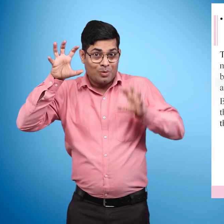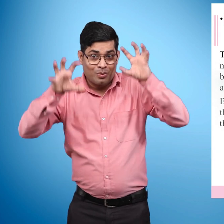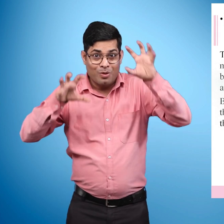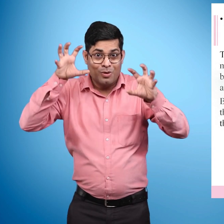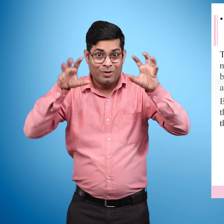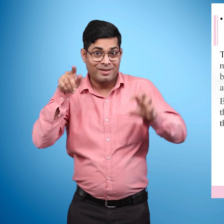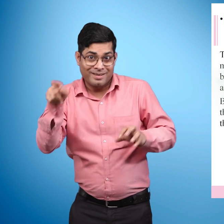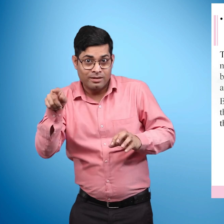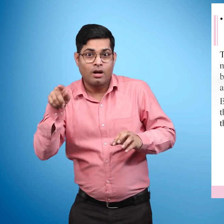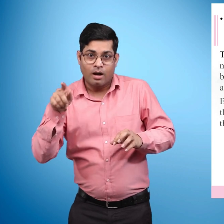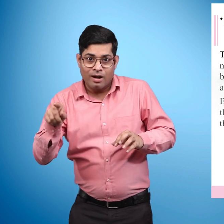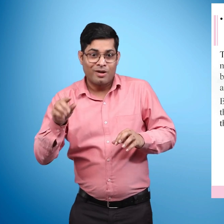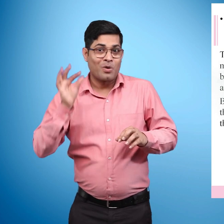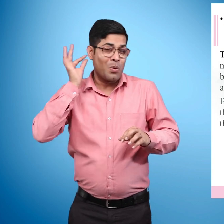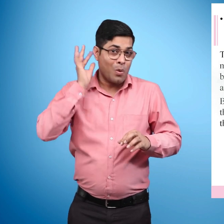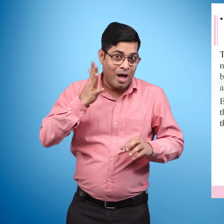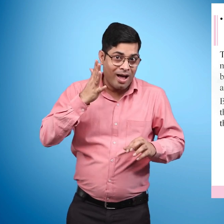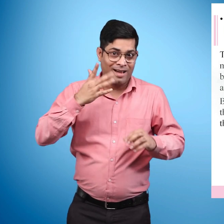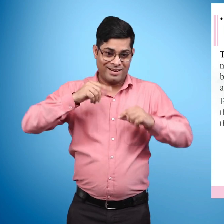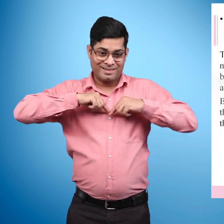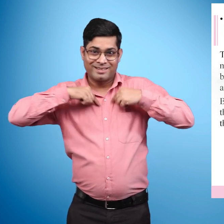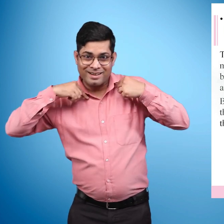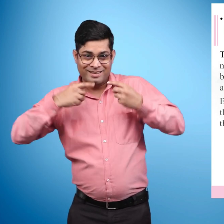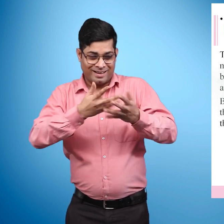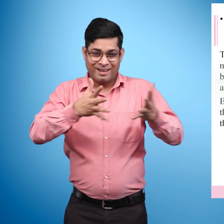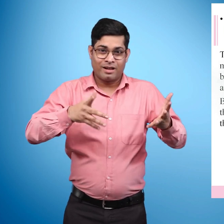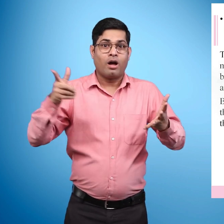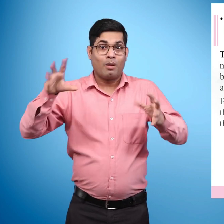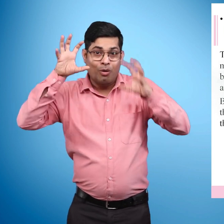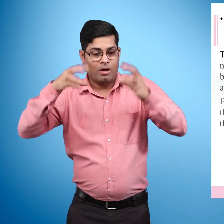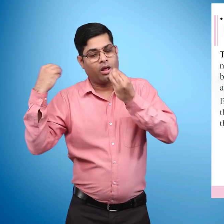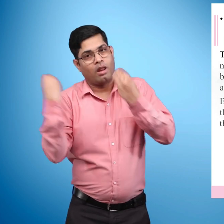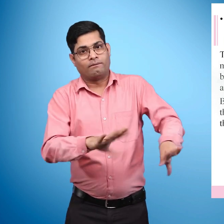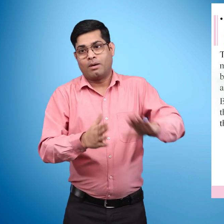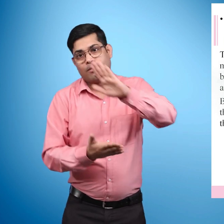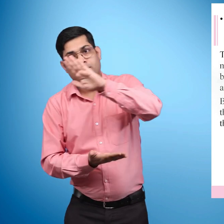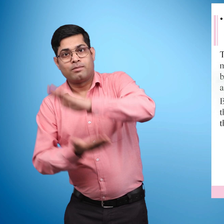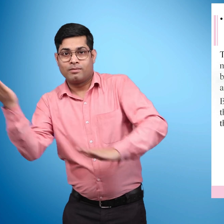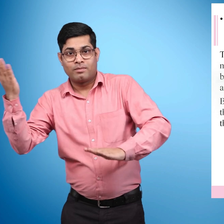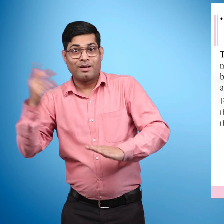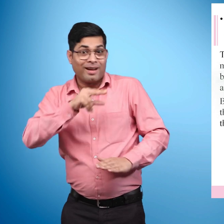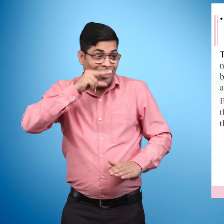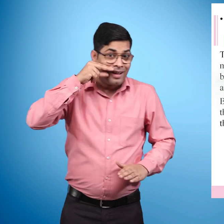He ran away, leaving all his property, which made Vijay Singh wealthy for life.